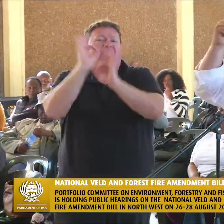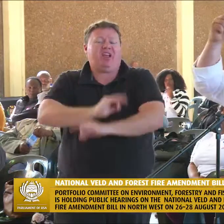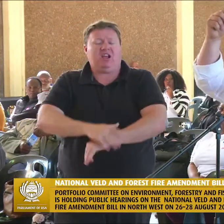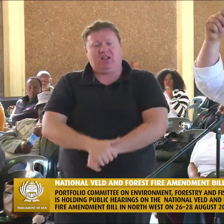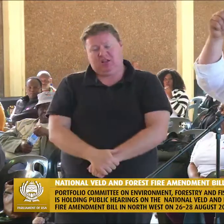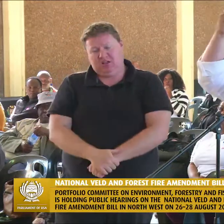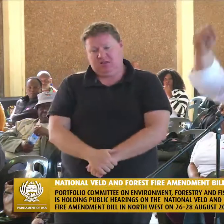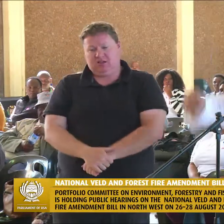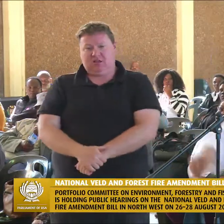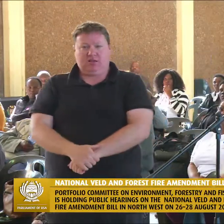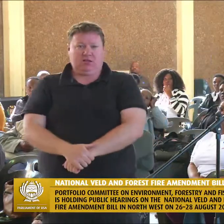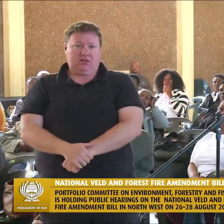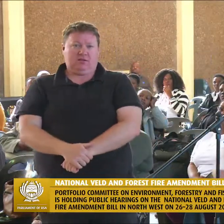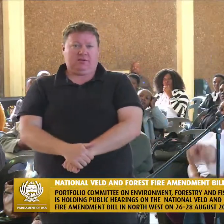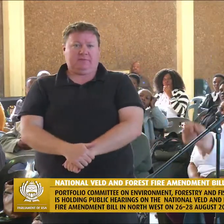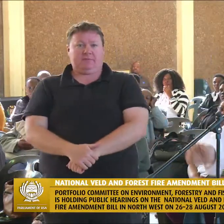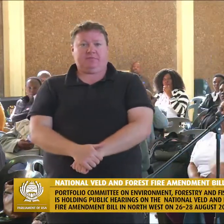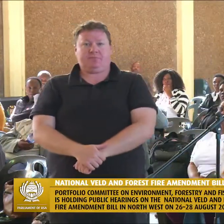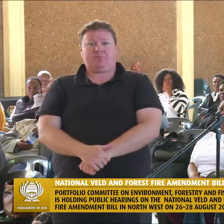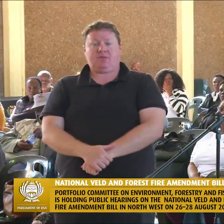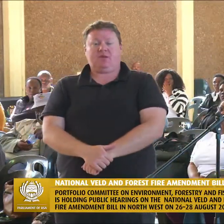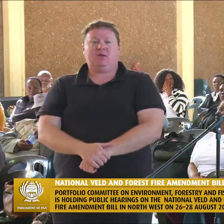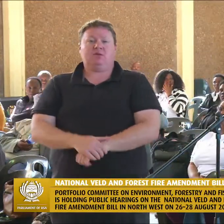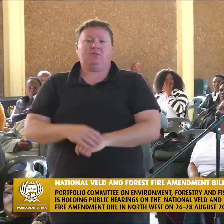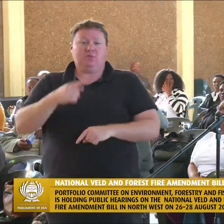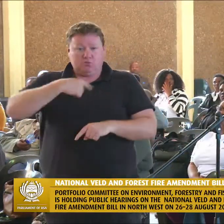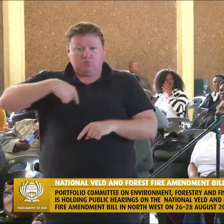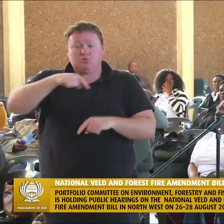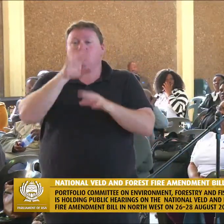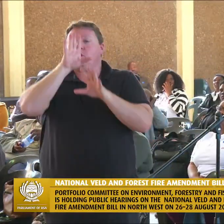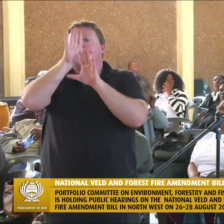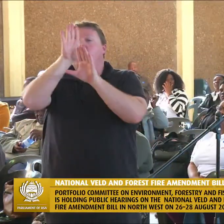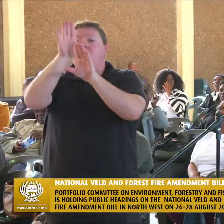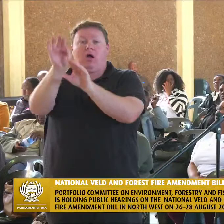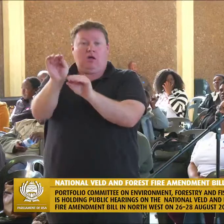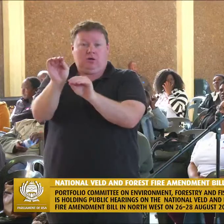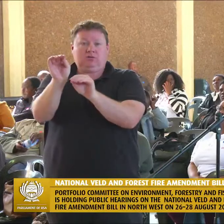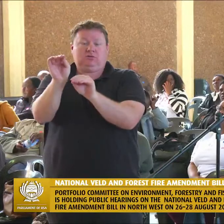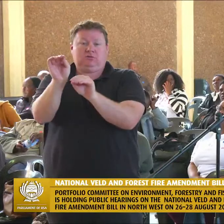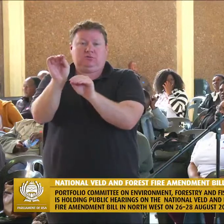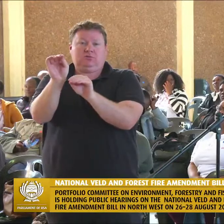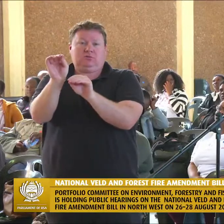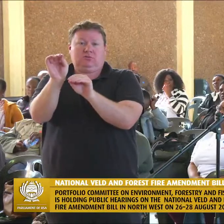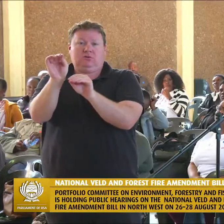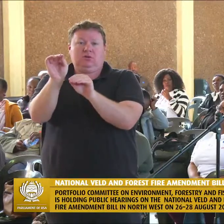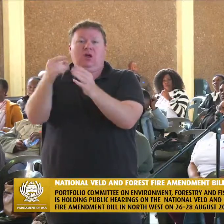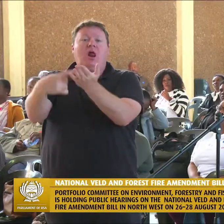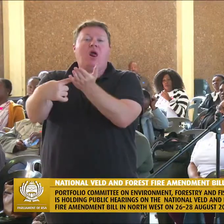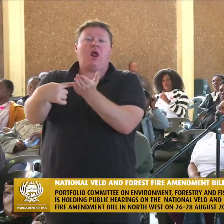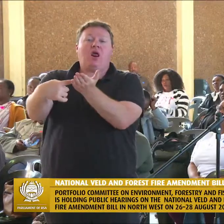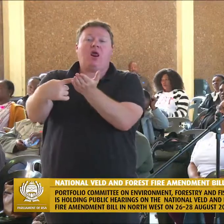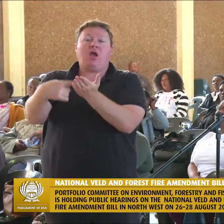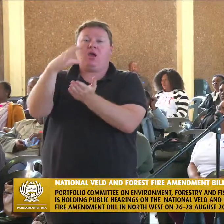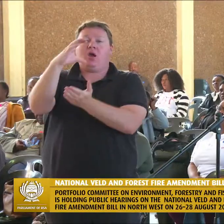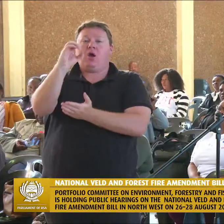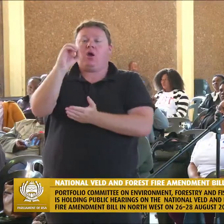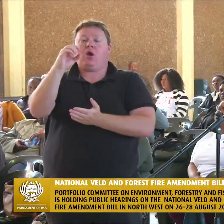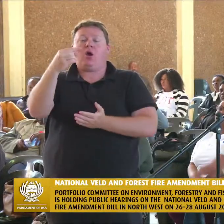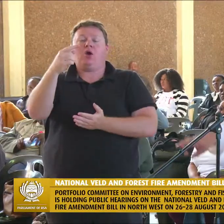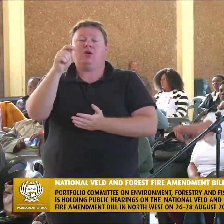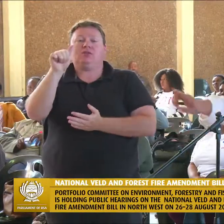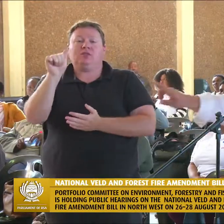national minister our request is that you should talk to copter minister of